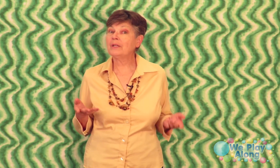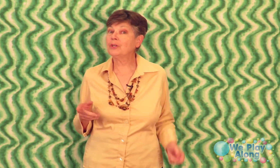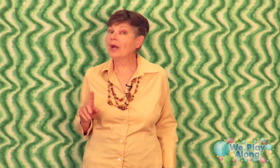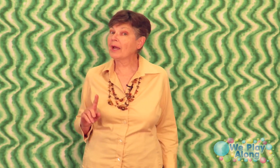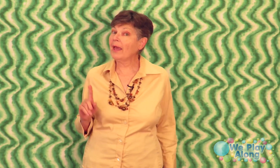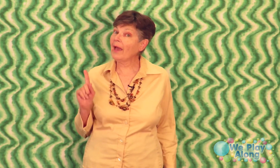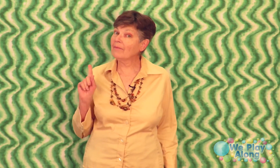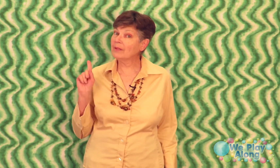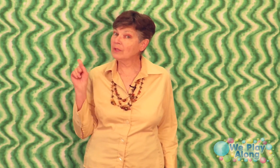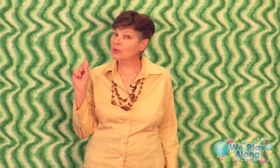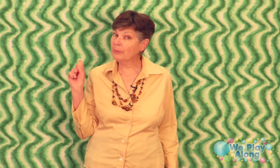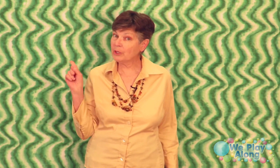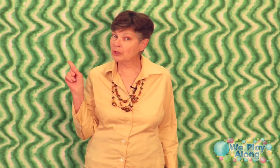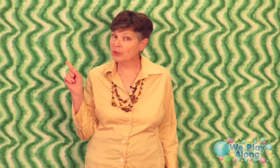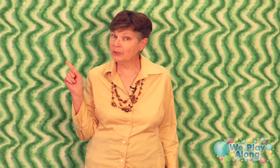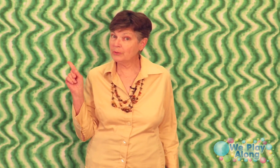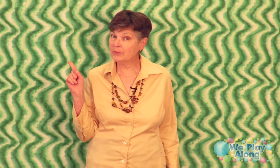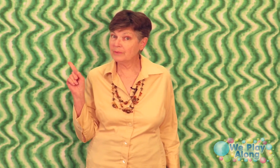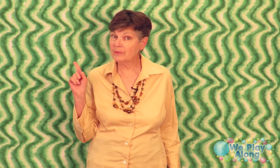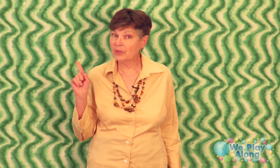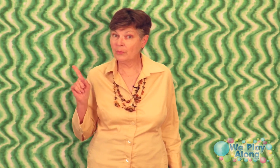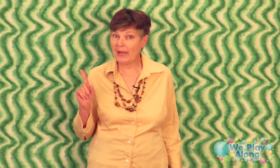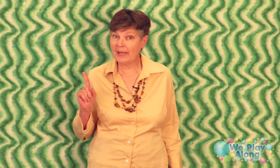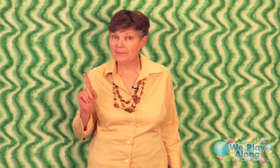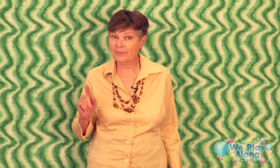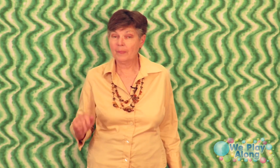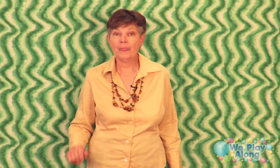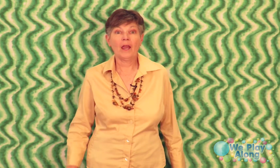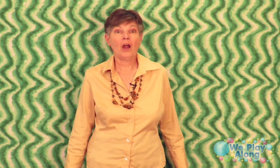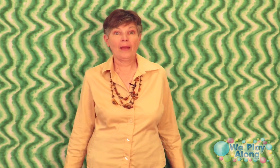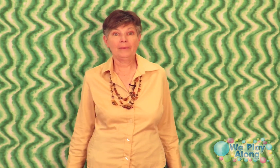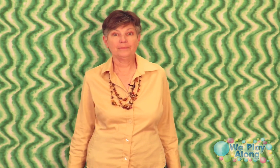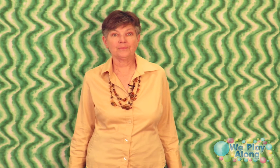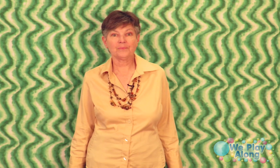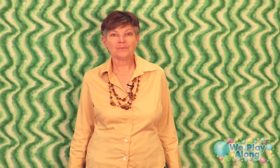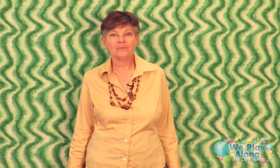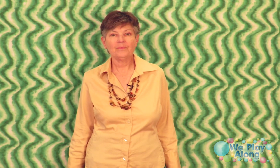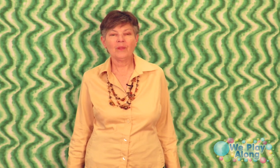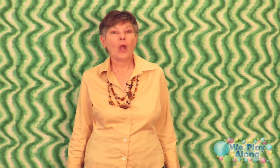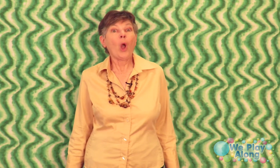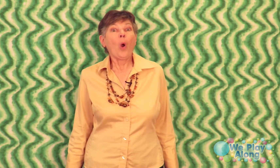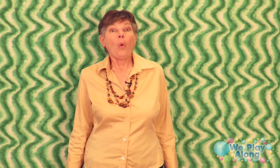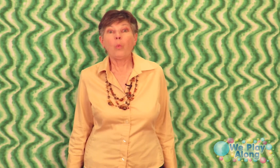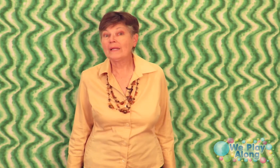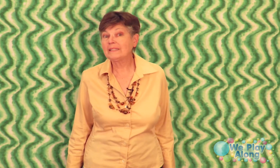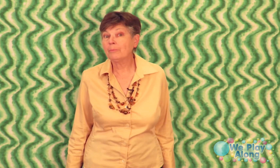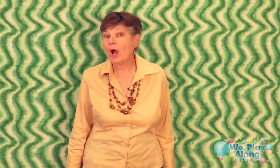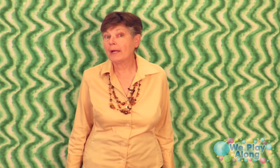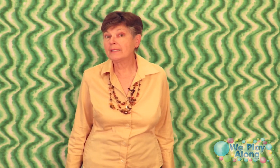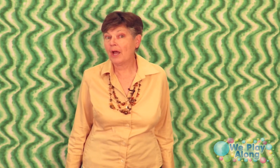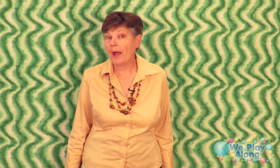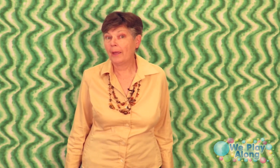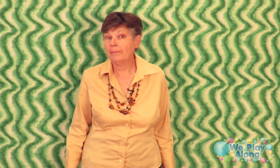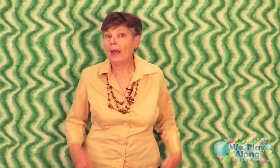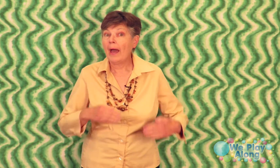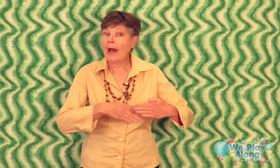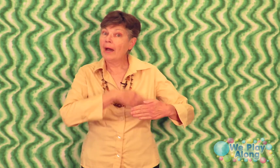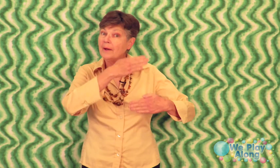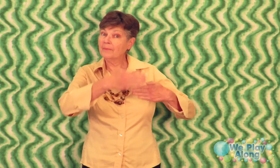you're not going to have the little picture clues. So you ready? All right. Once upon a time,